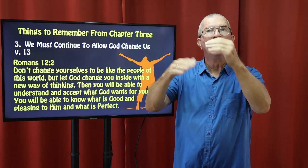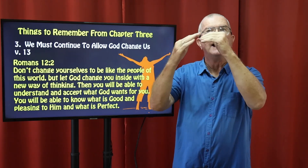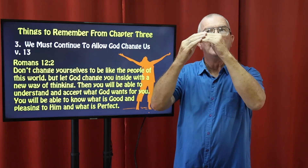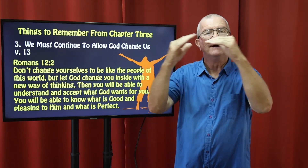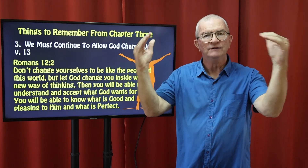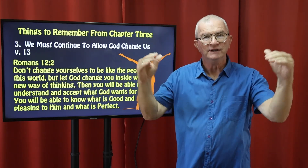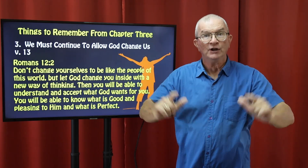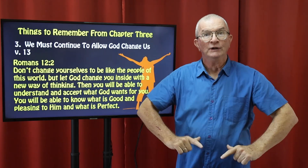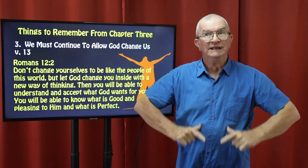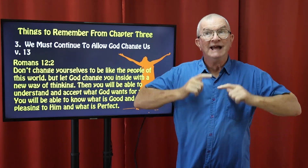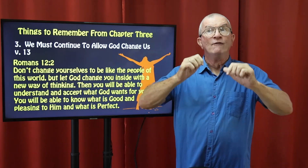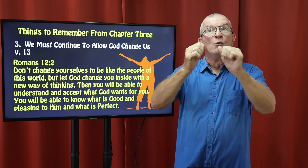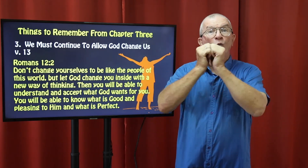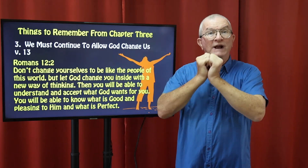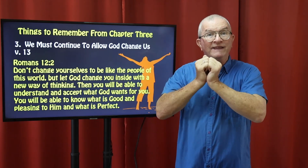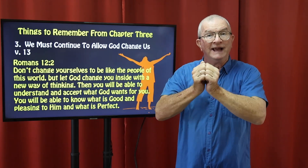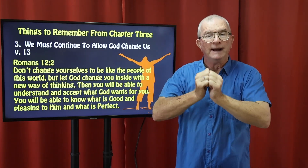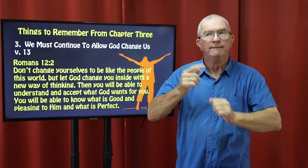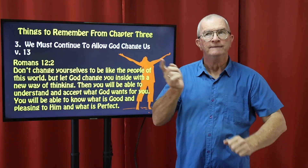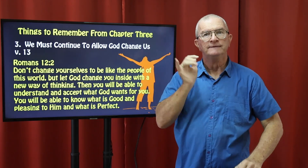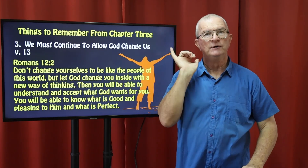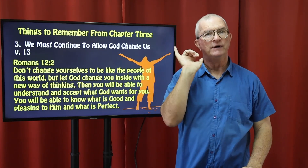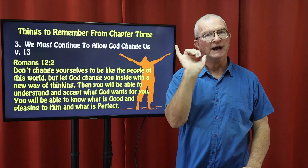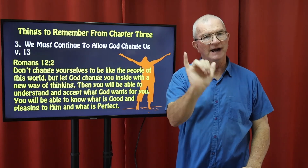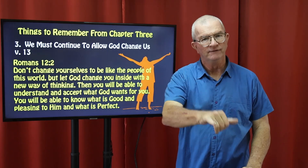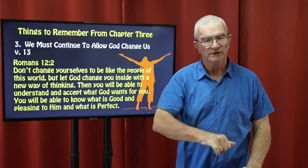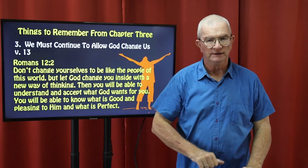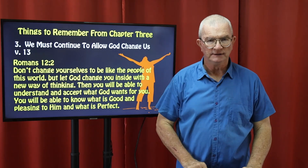heaven, to live with him forever.